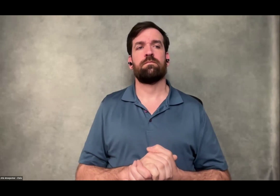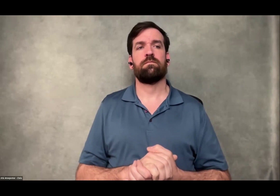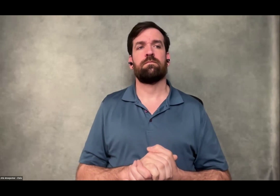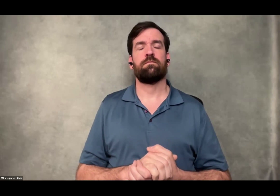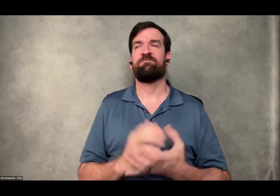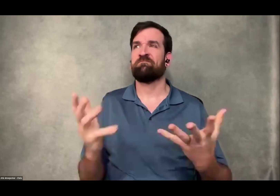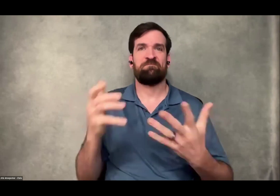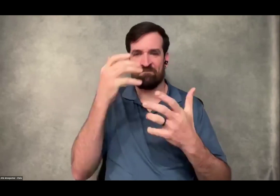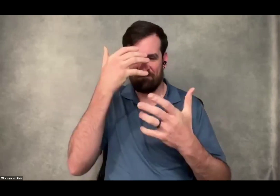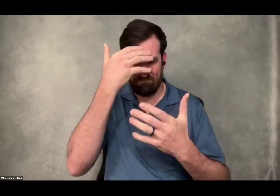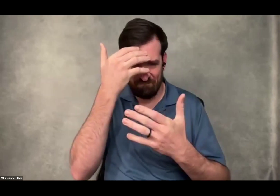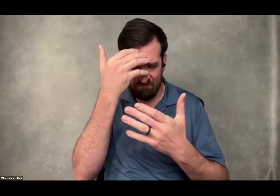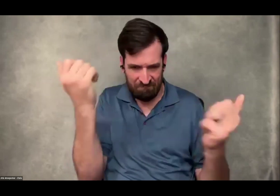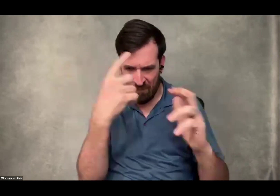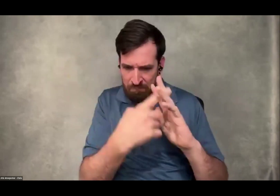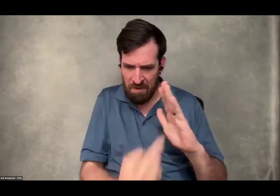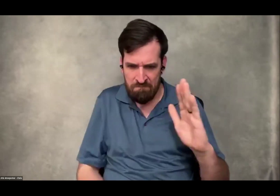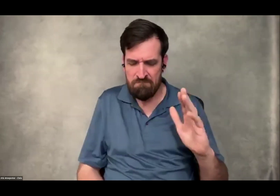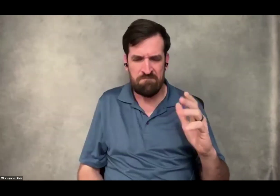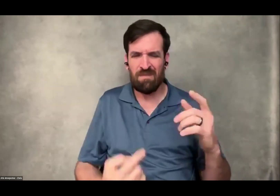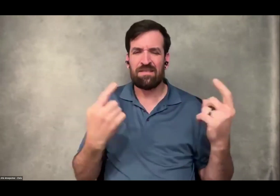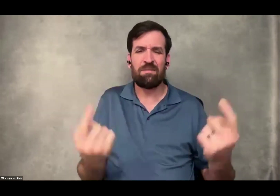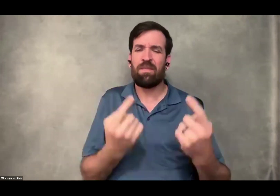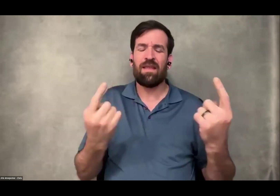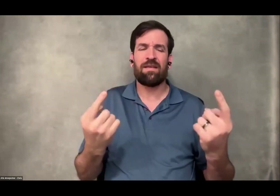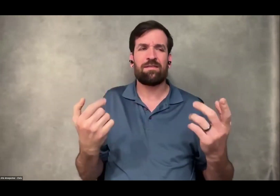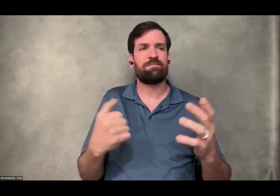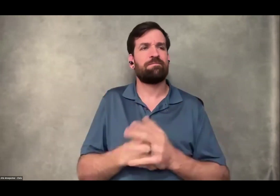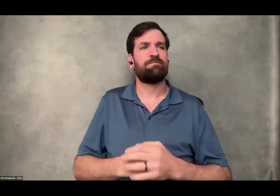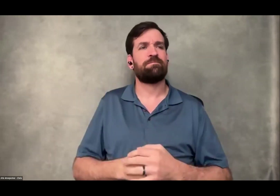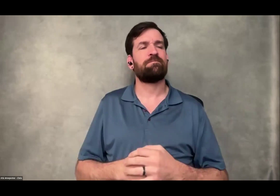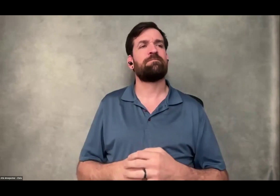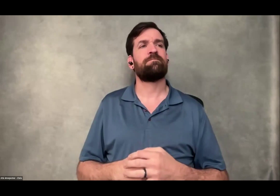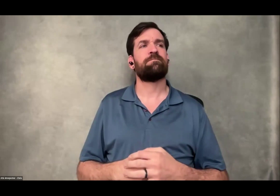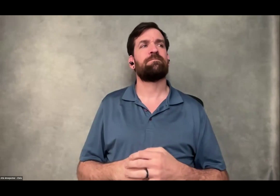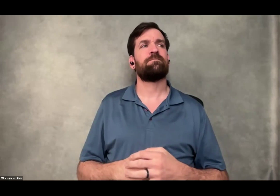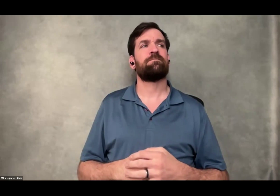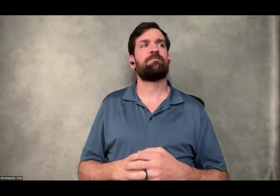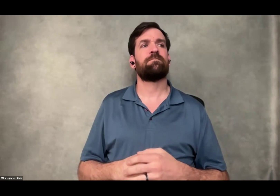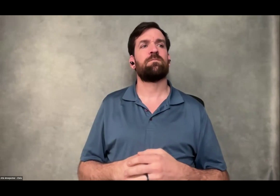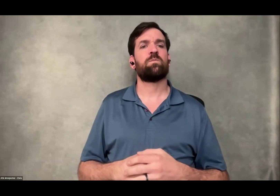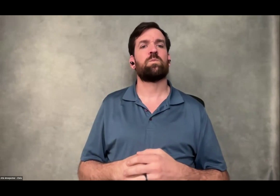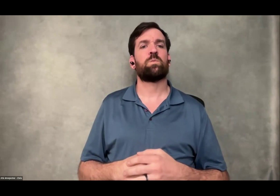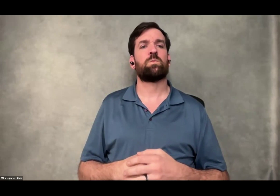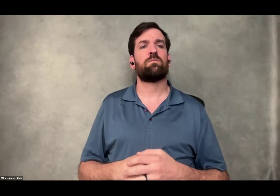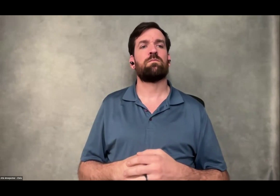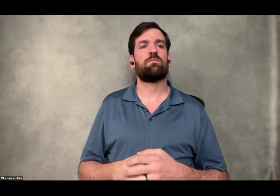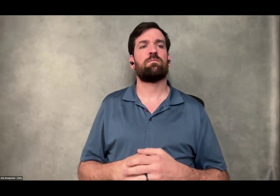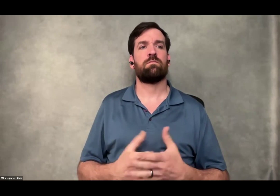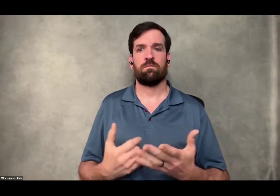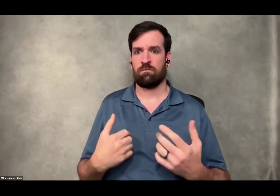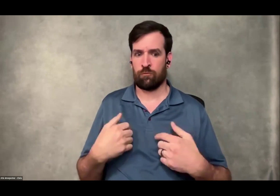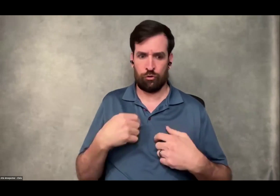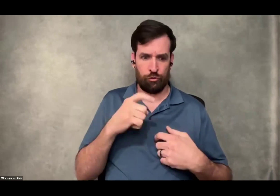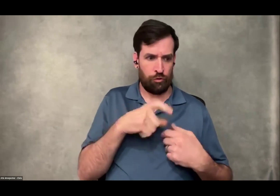I don't remember now. It was just something where I was um how, should I do